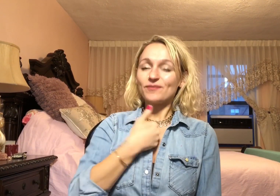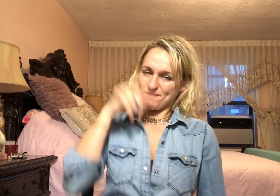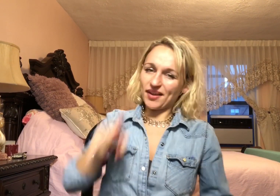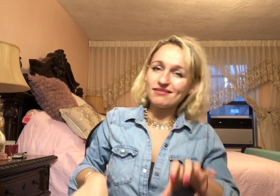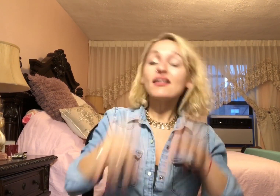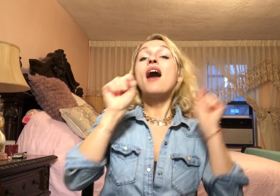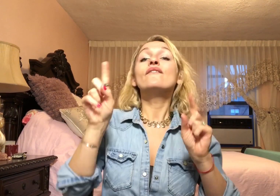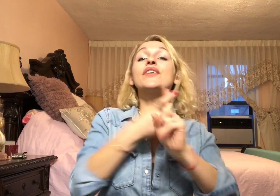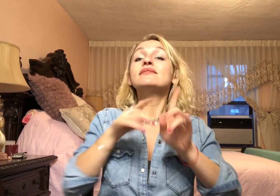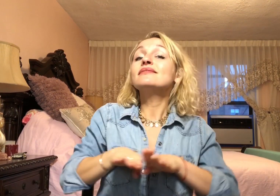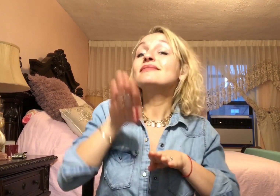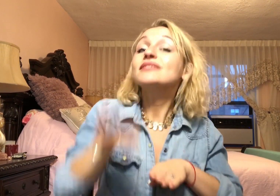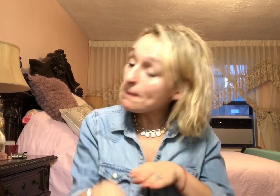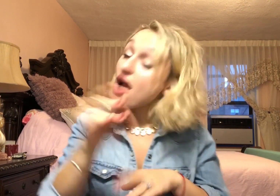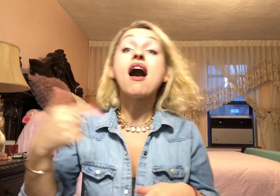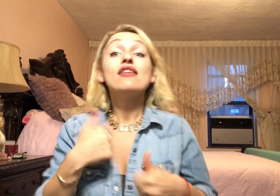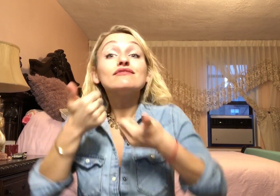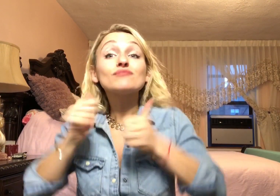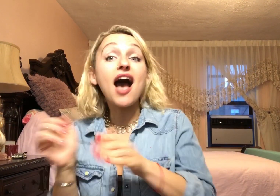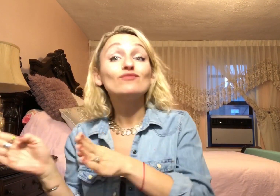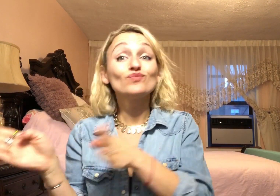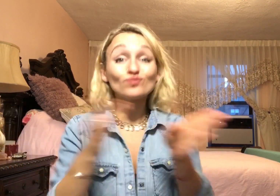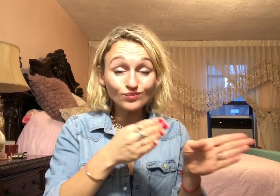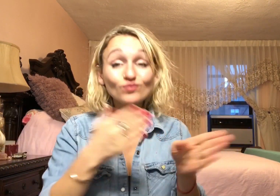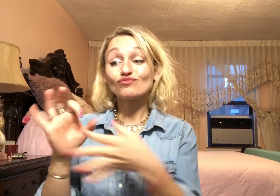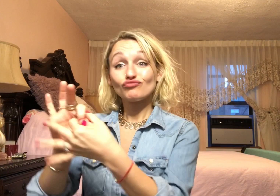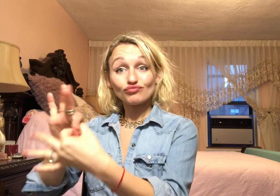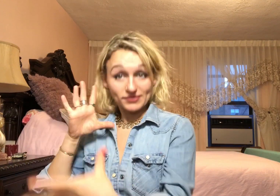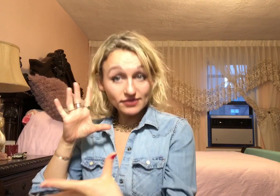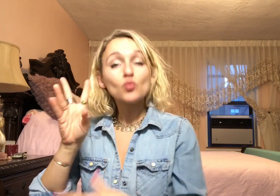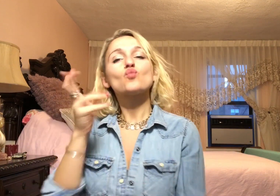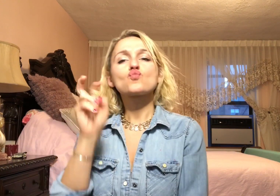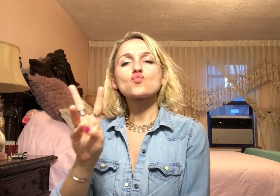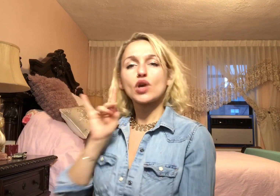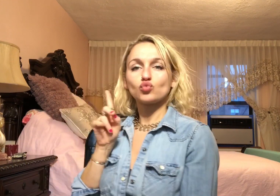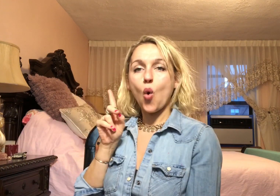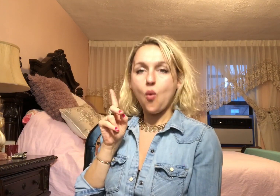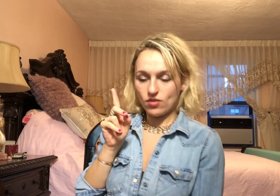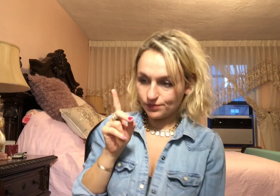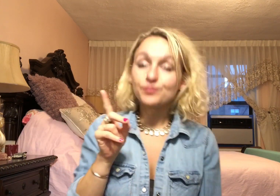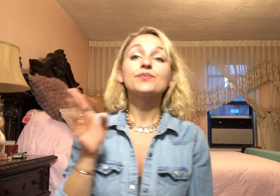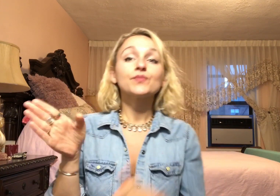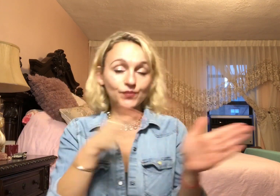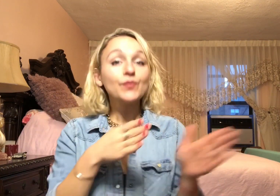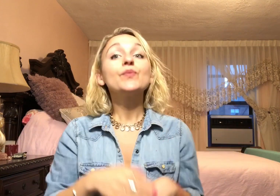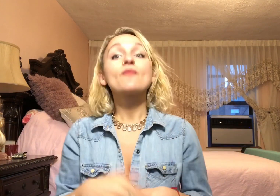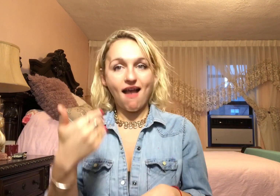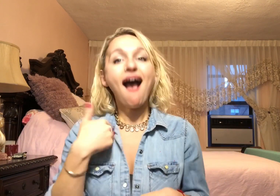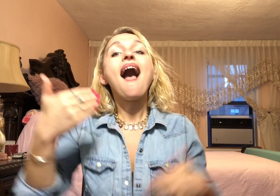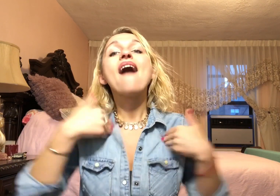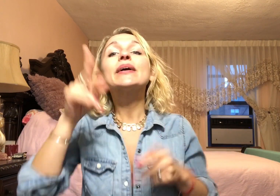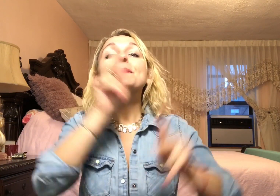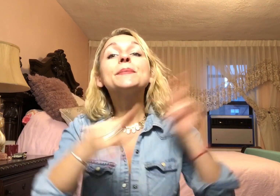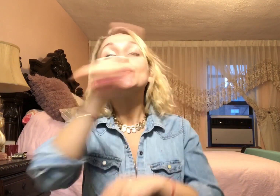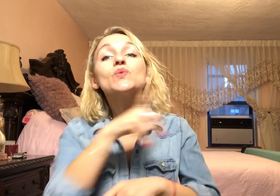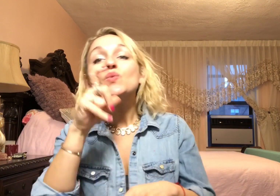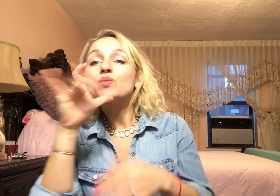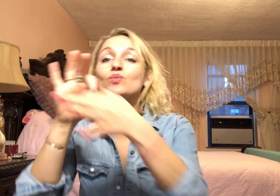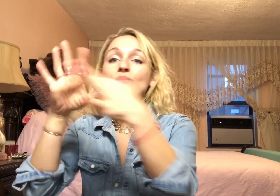for myself. But I have to be the one to take that initial step and try to withdraw from medication. I've been in touch with people who have been on the